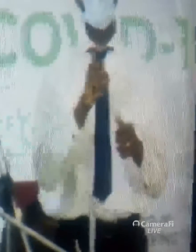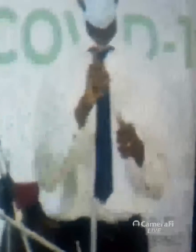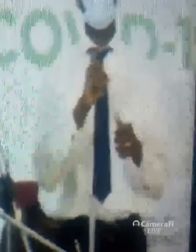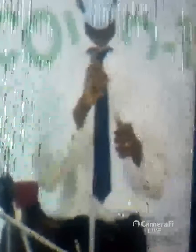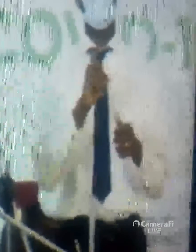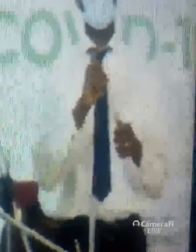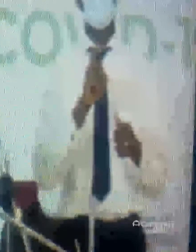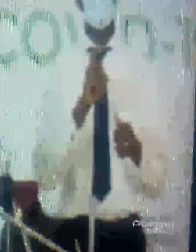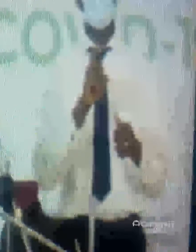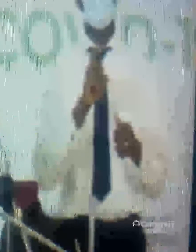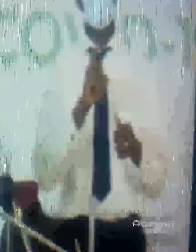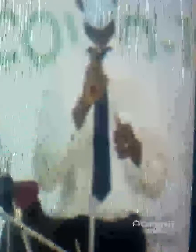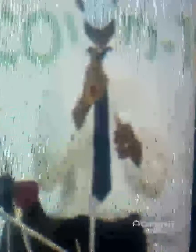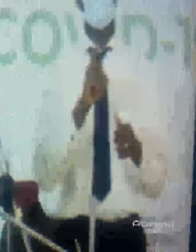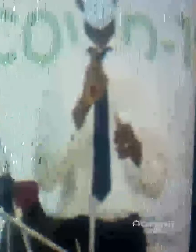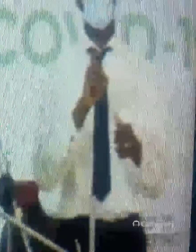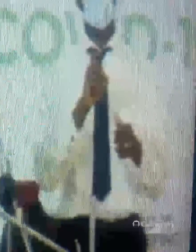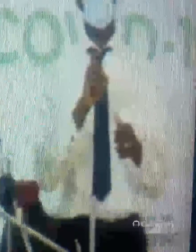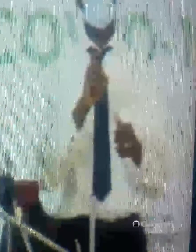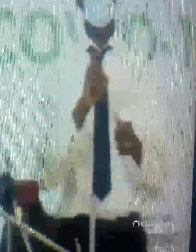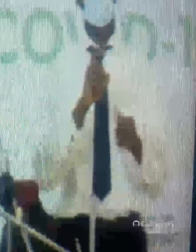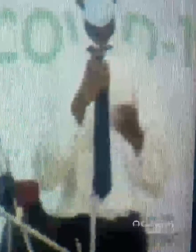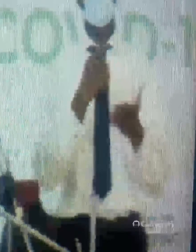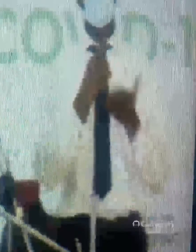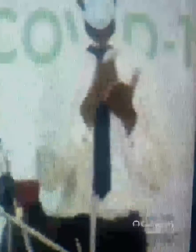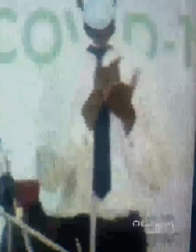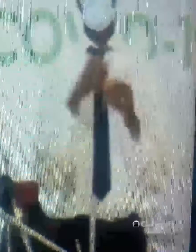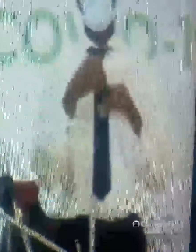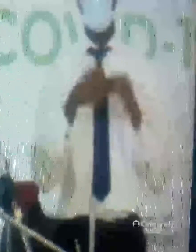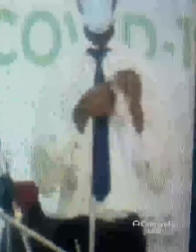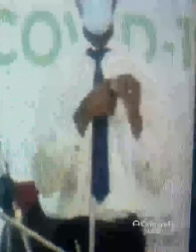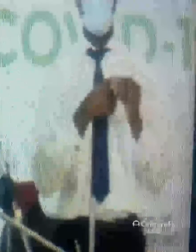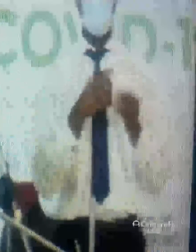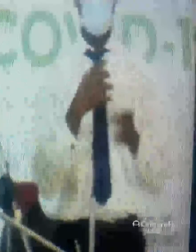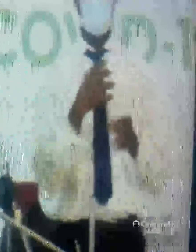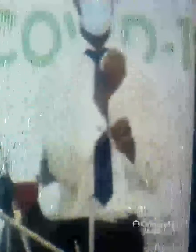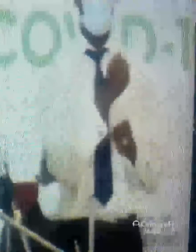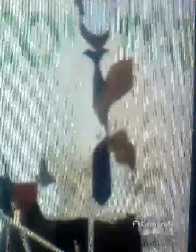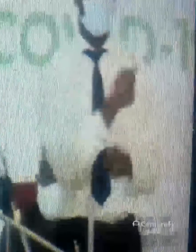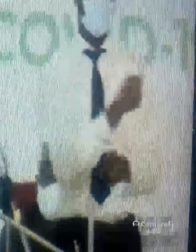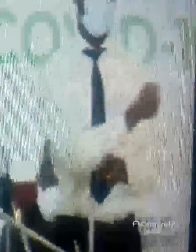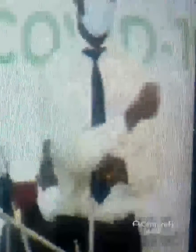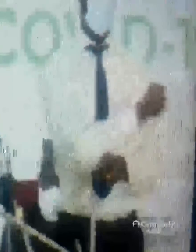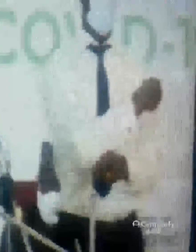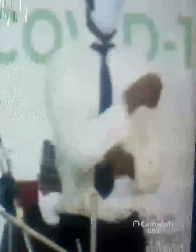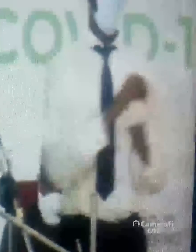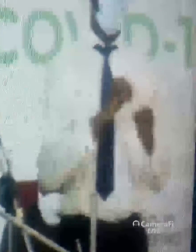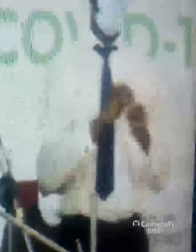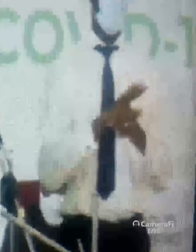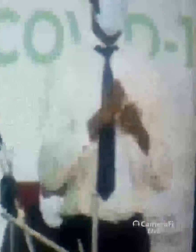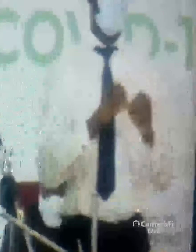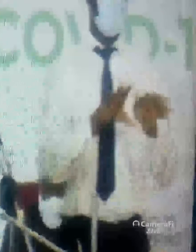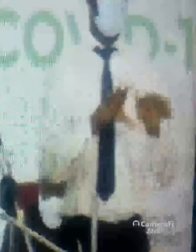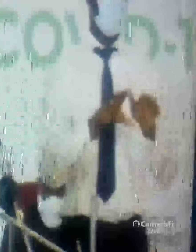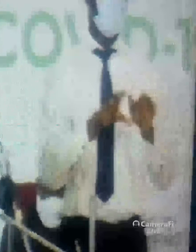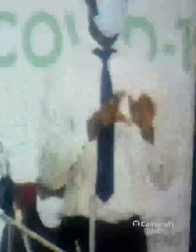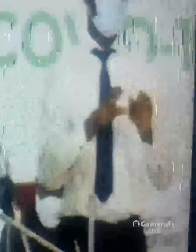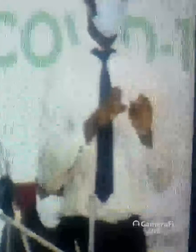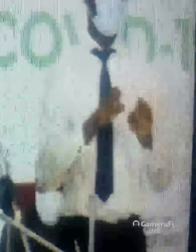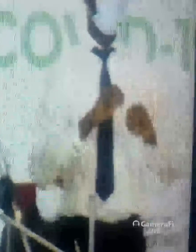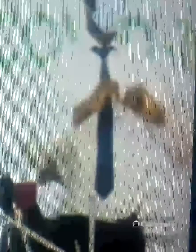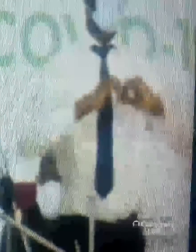accessing the COVID-19 vaccines. Apart from the COVAX facility, we're also in